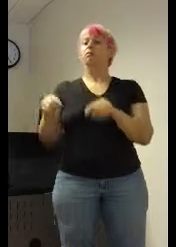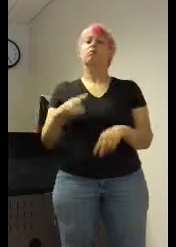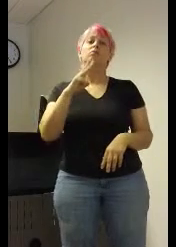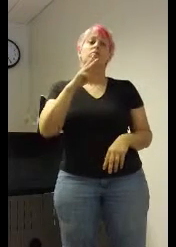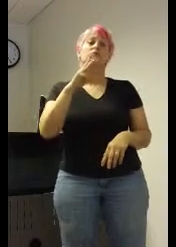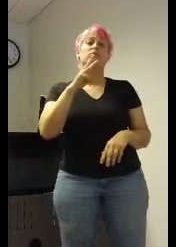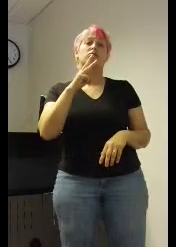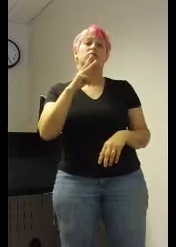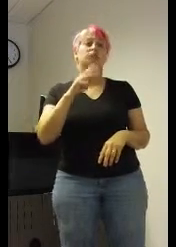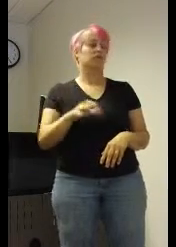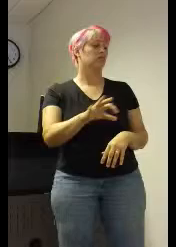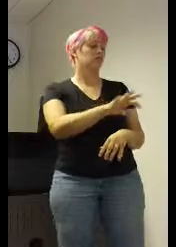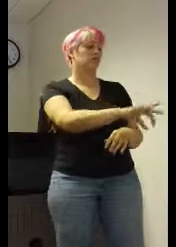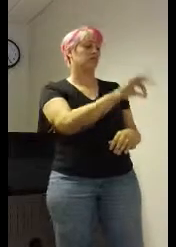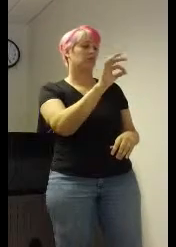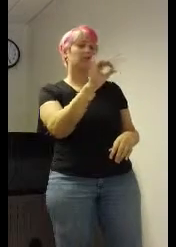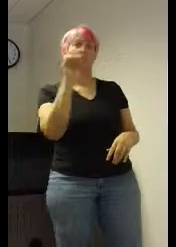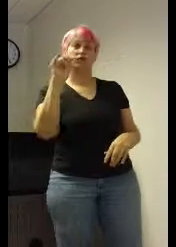a tissue, just move for a minute,